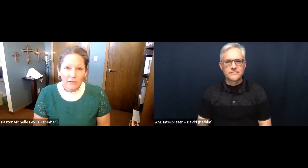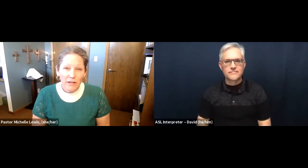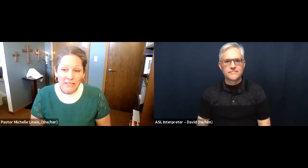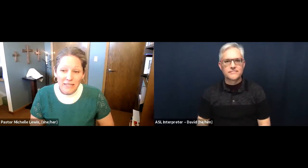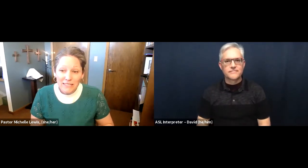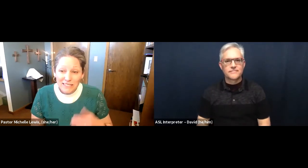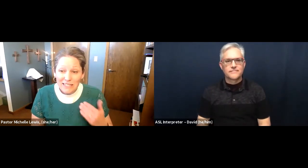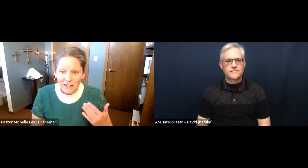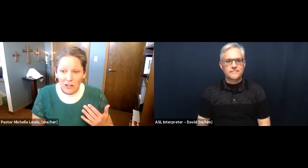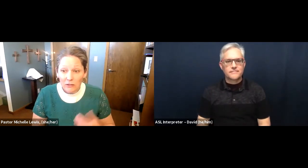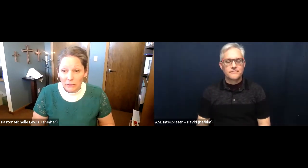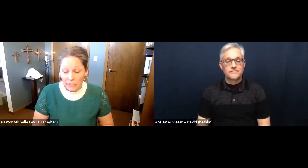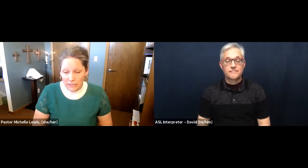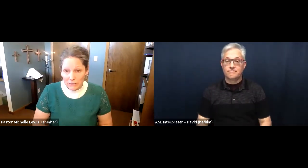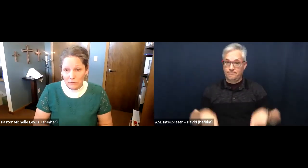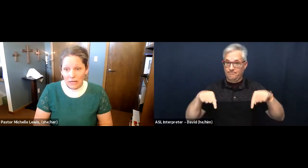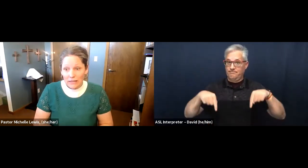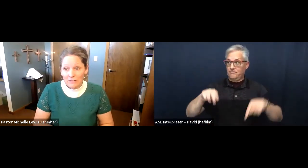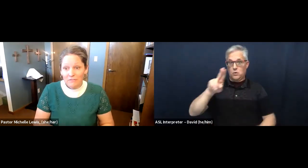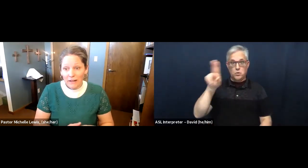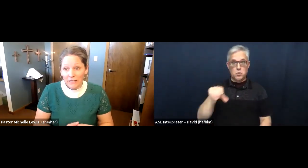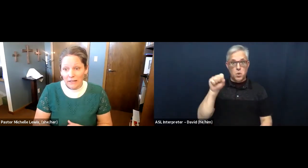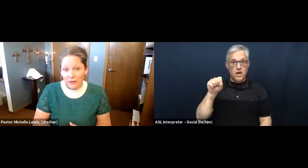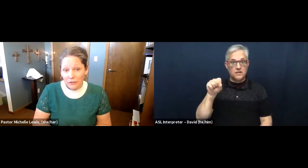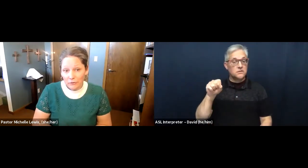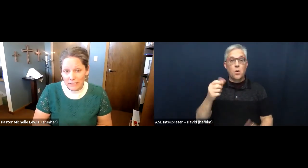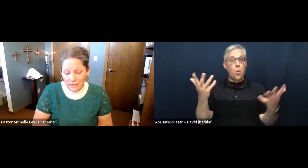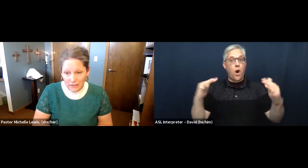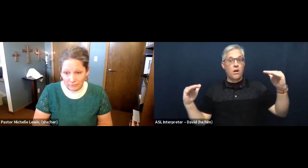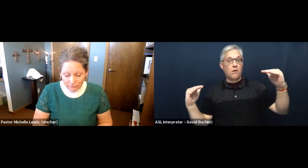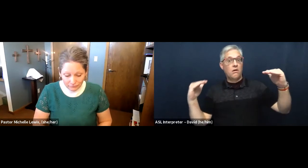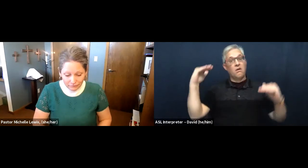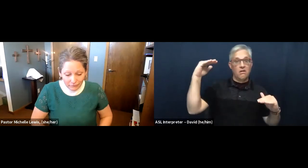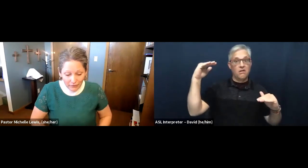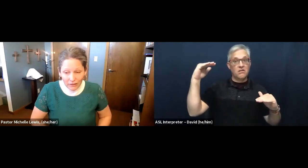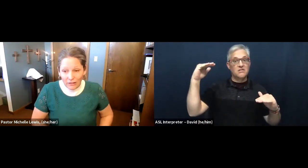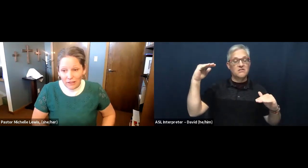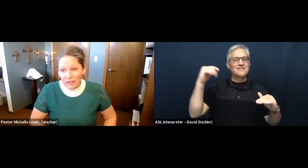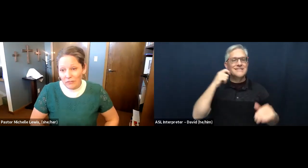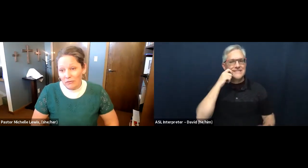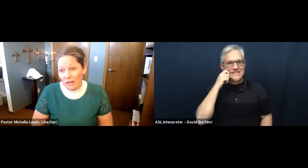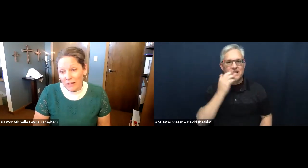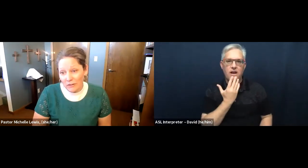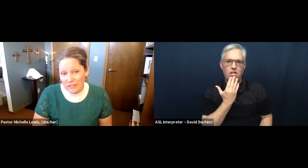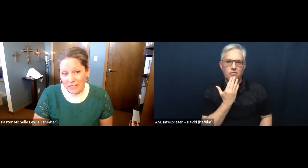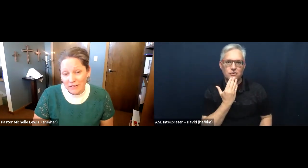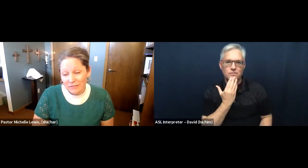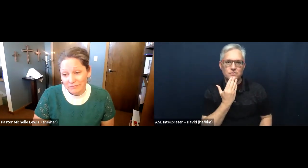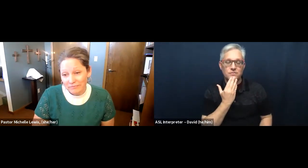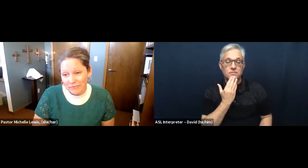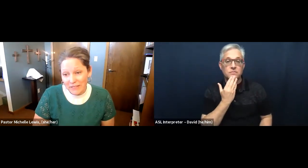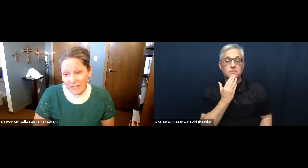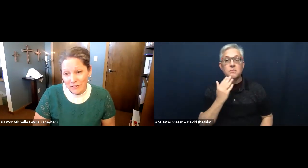And here in the United States, skin color really is that defining characteristic. If you have light colored